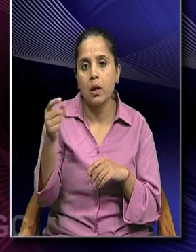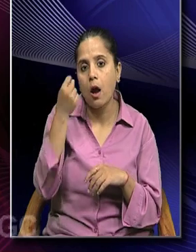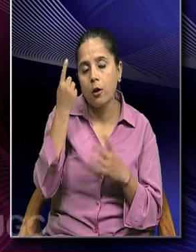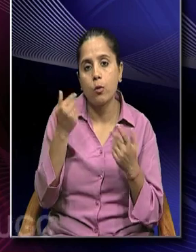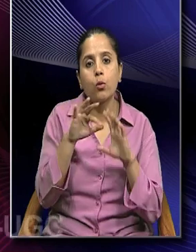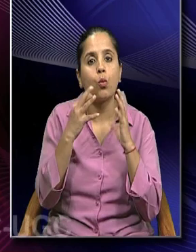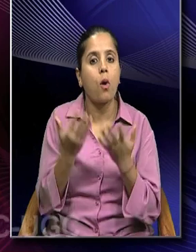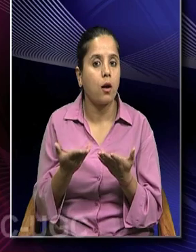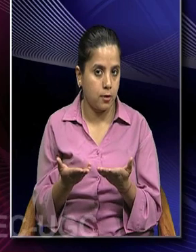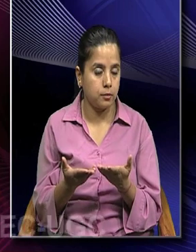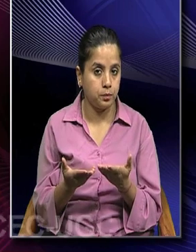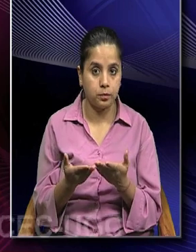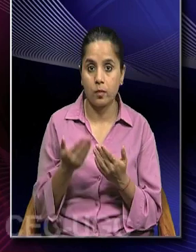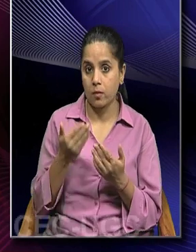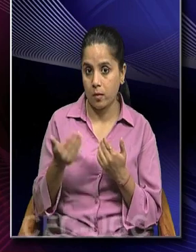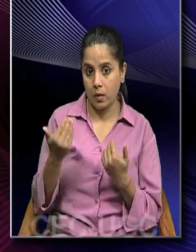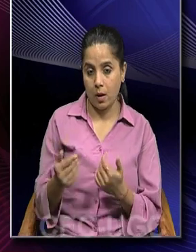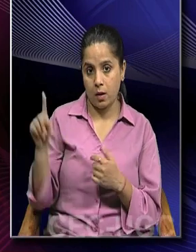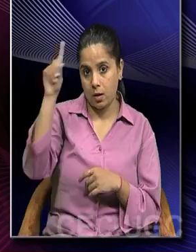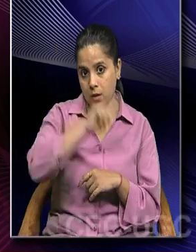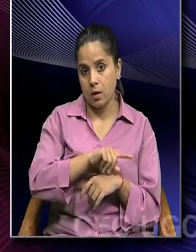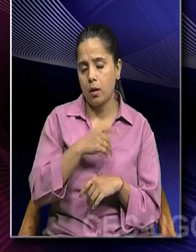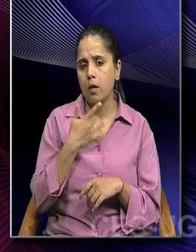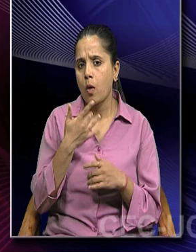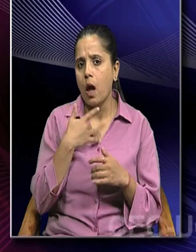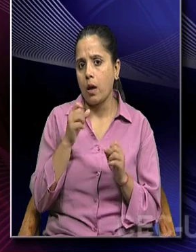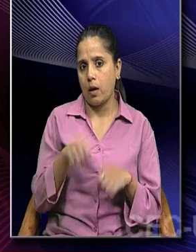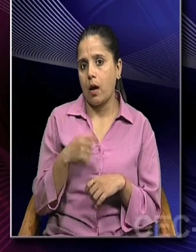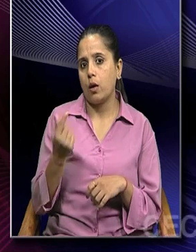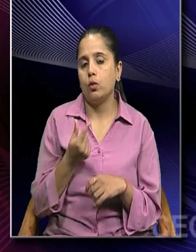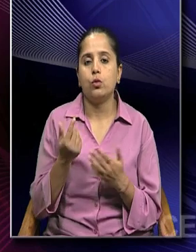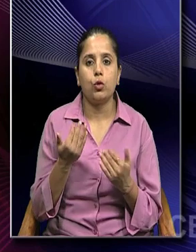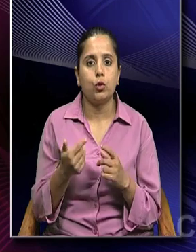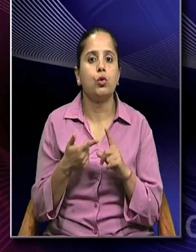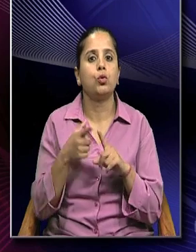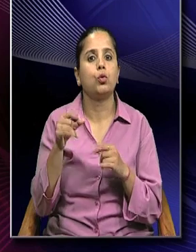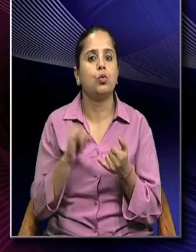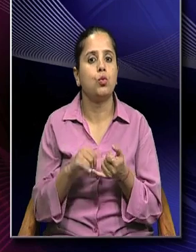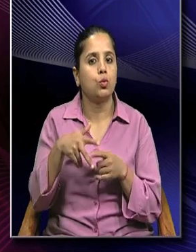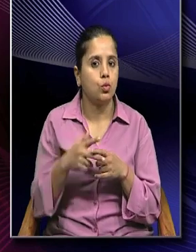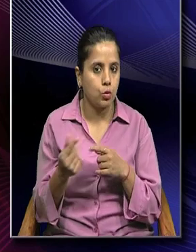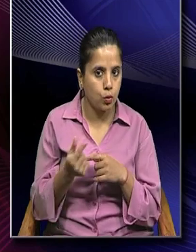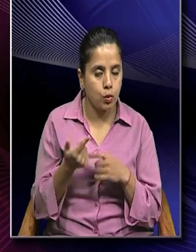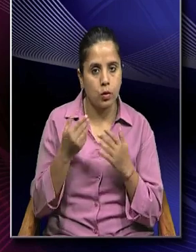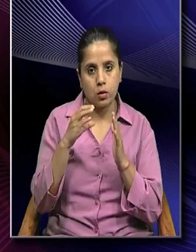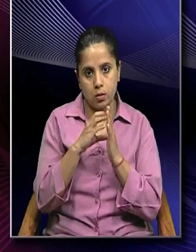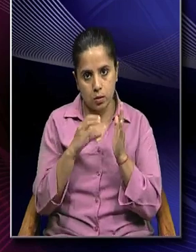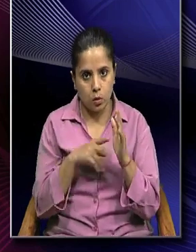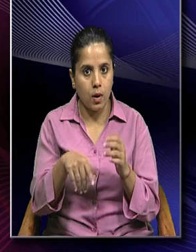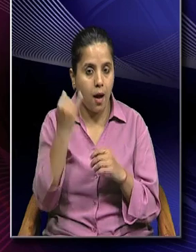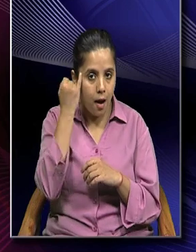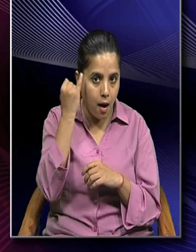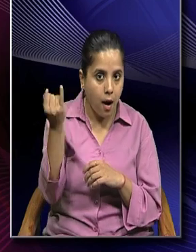world? As on date, in what manner I can use those text, those